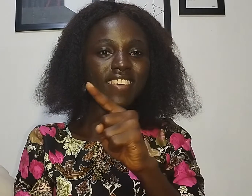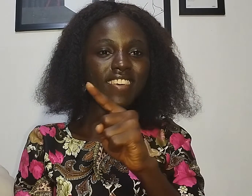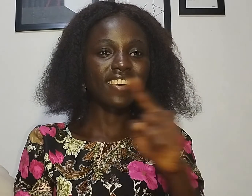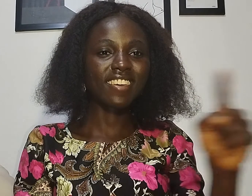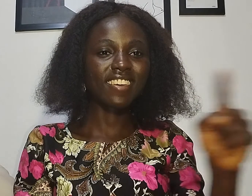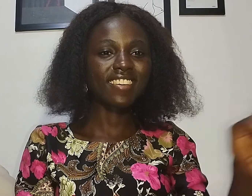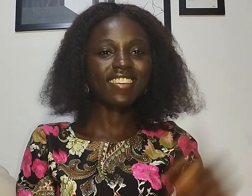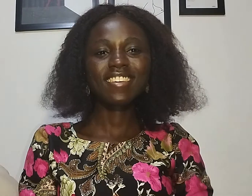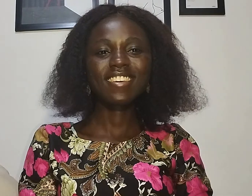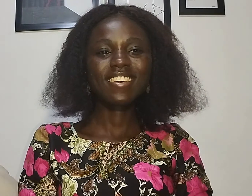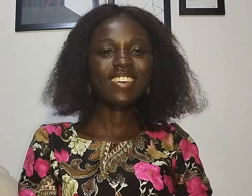air.